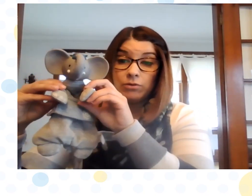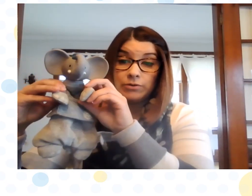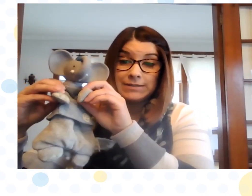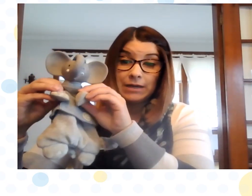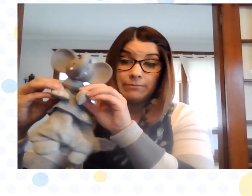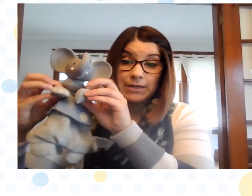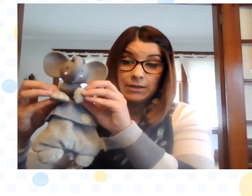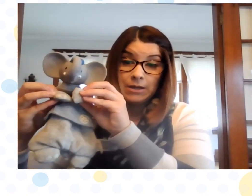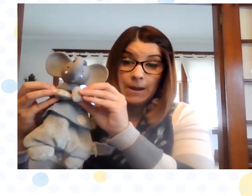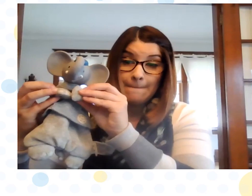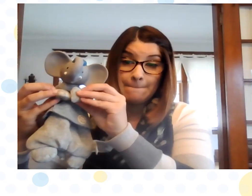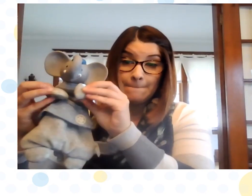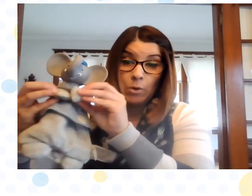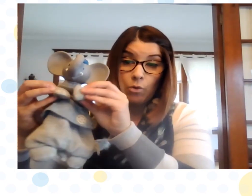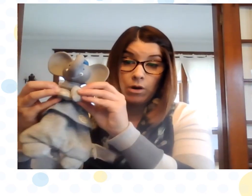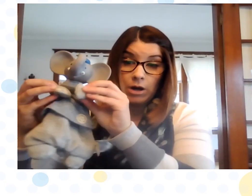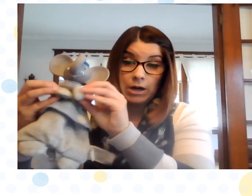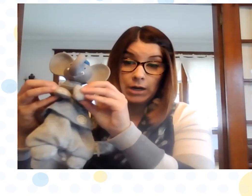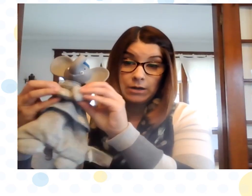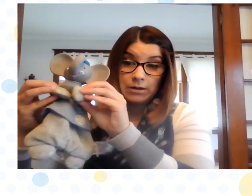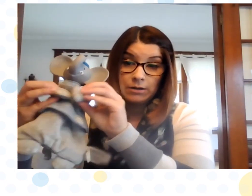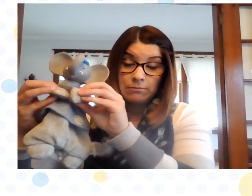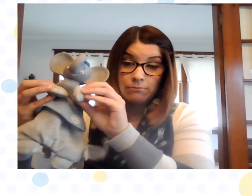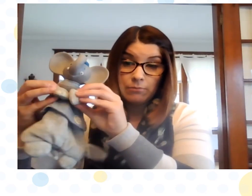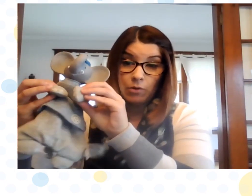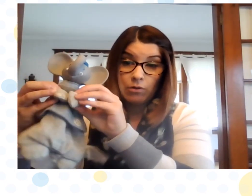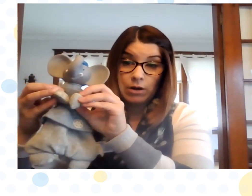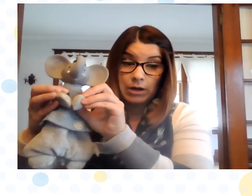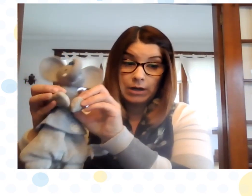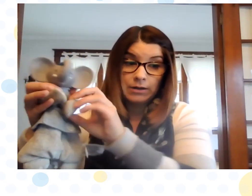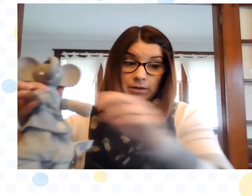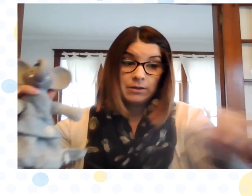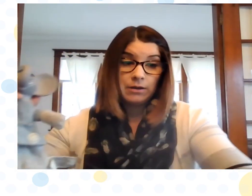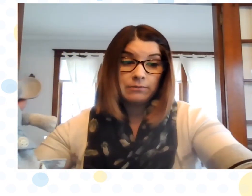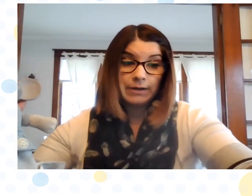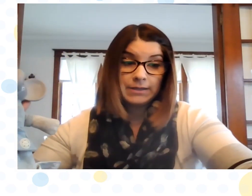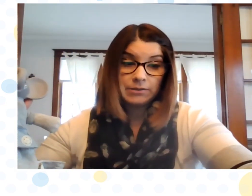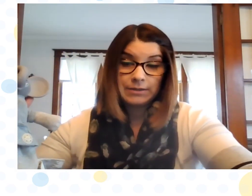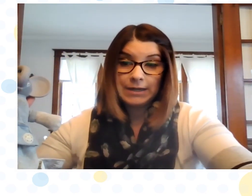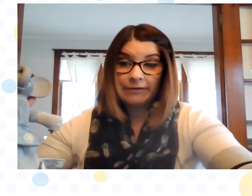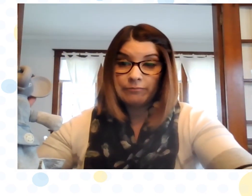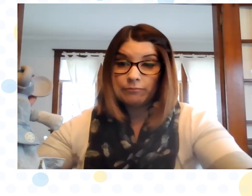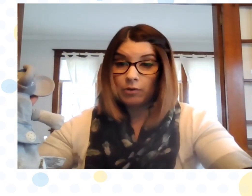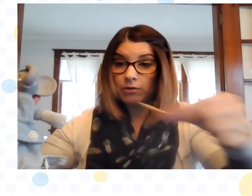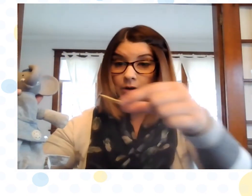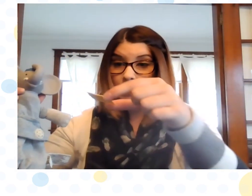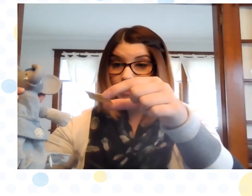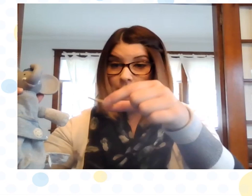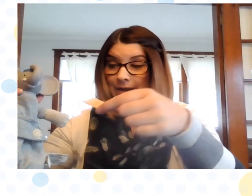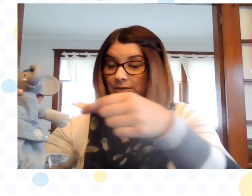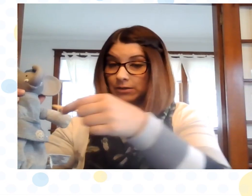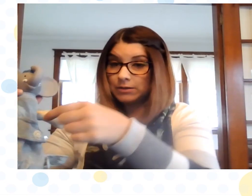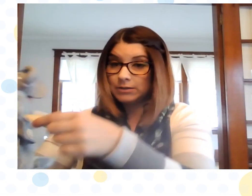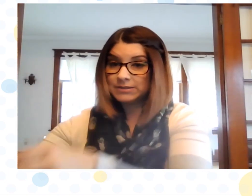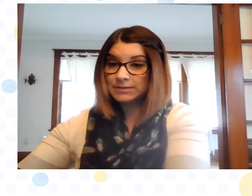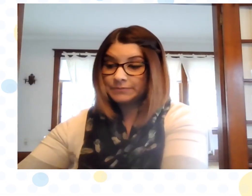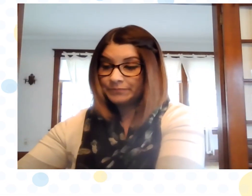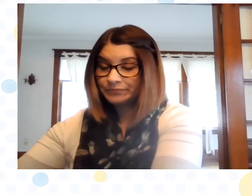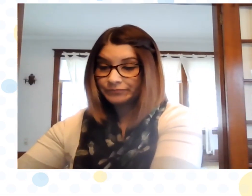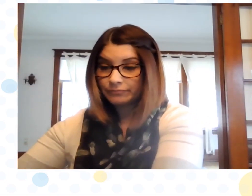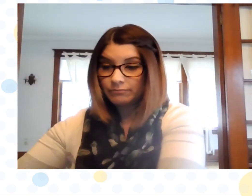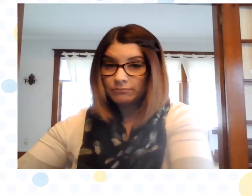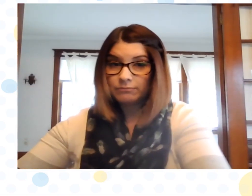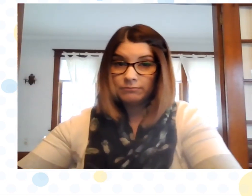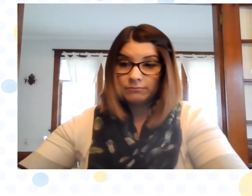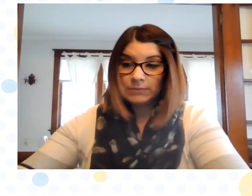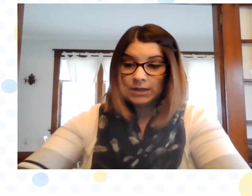the sign. Oh, you can tell me more. More. All right, you can have more crackers.